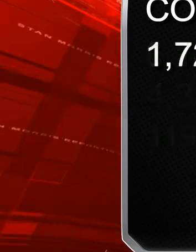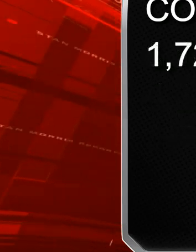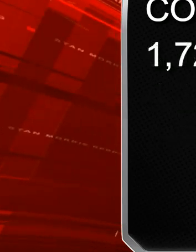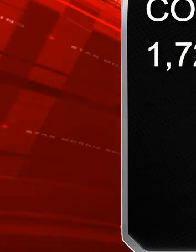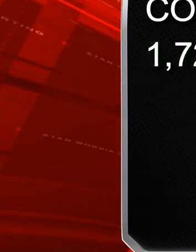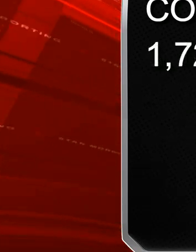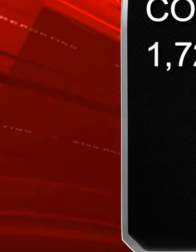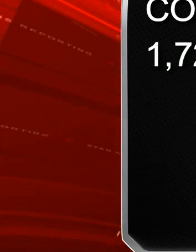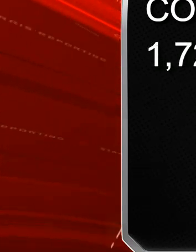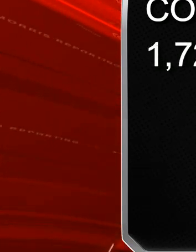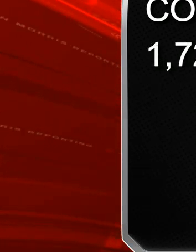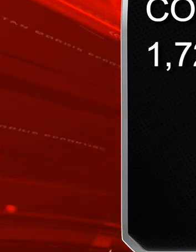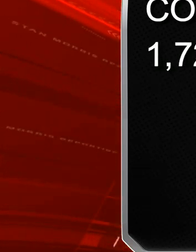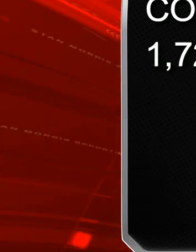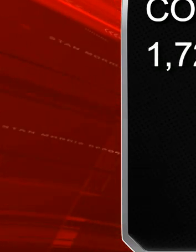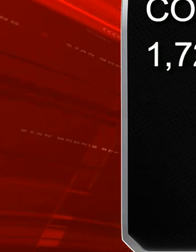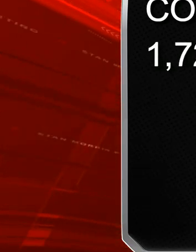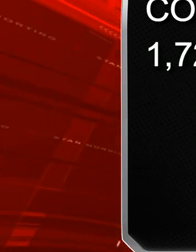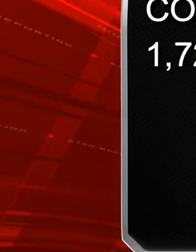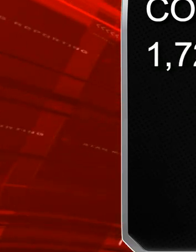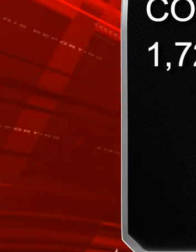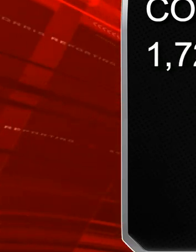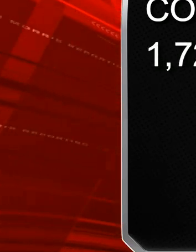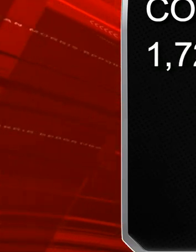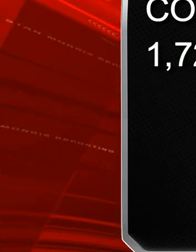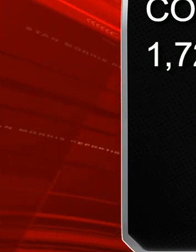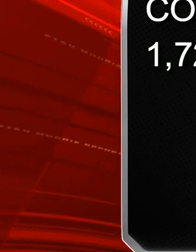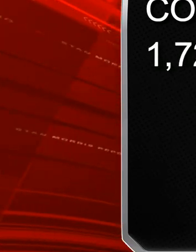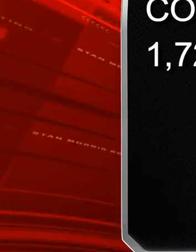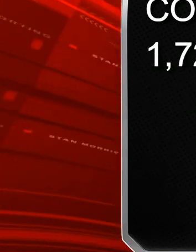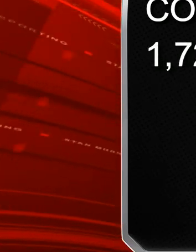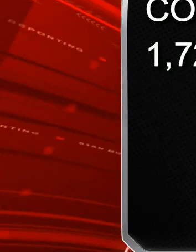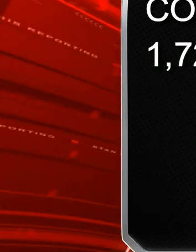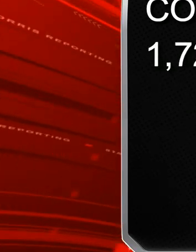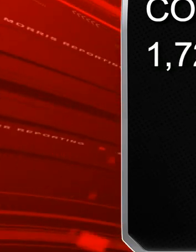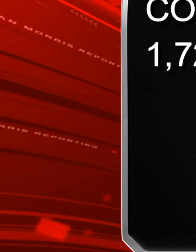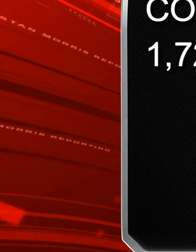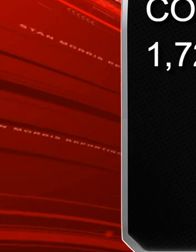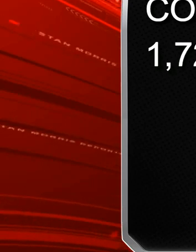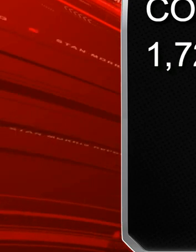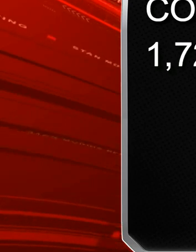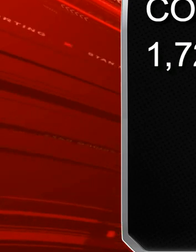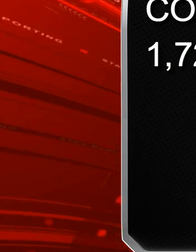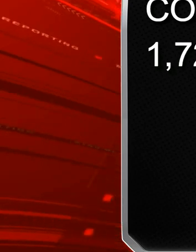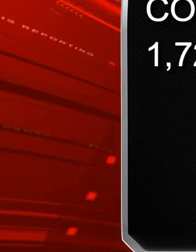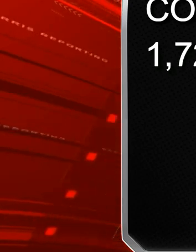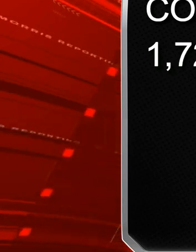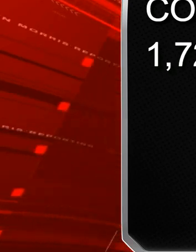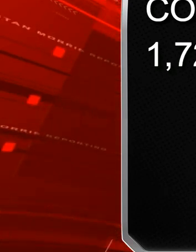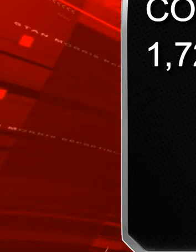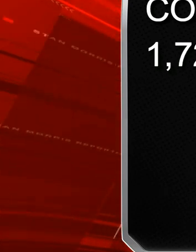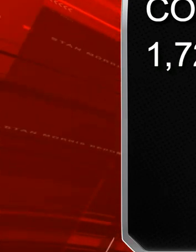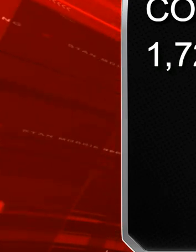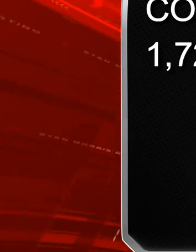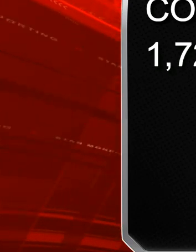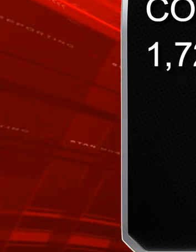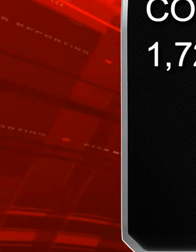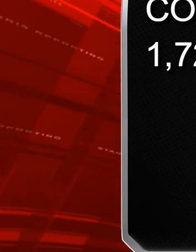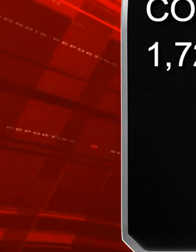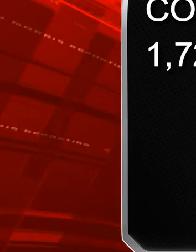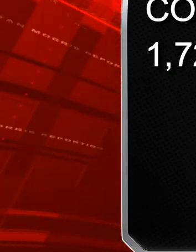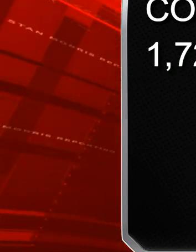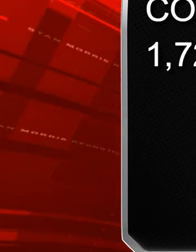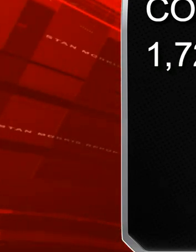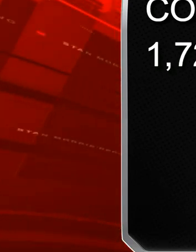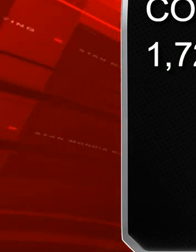means 1,729 cases in Arkansas are active. And so we'll be finding out from the governor where we're at today in